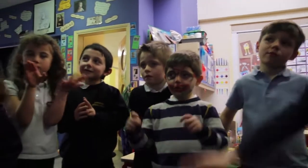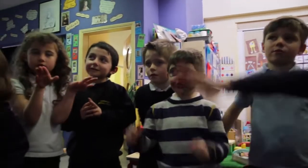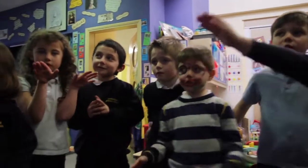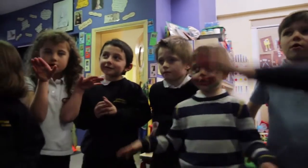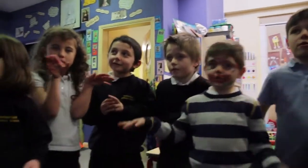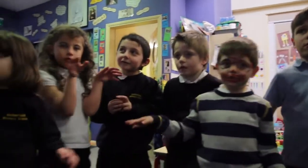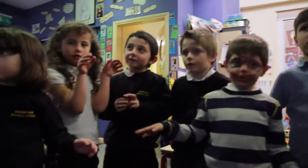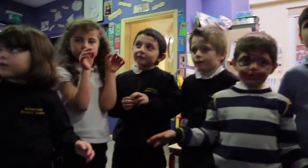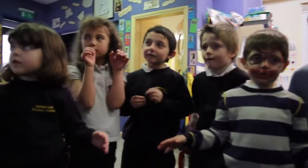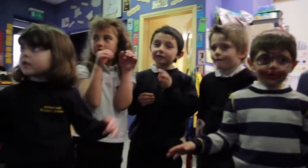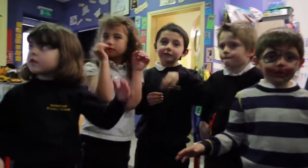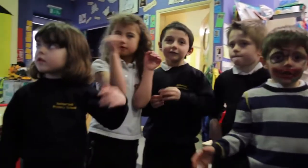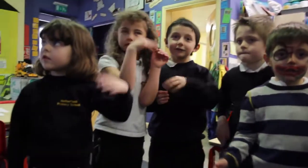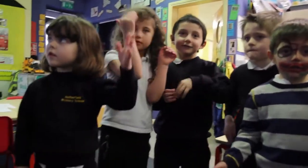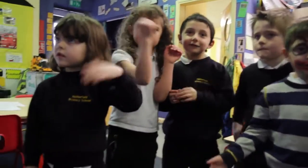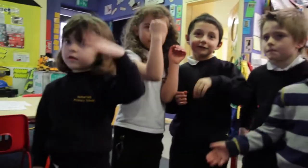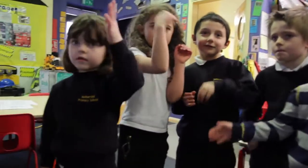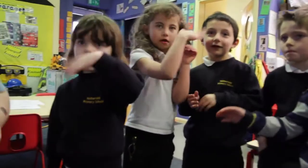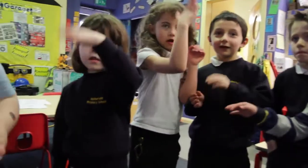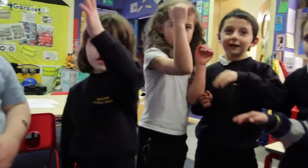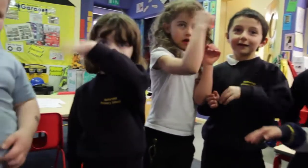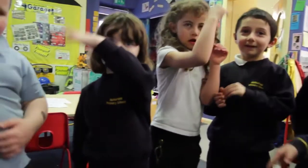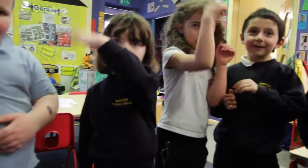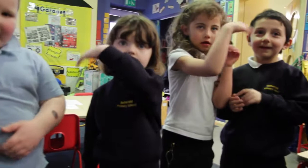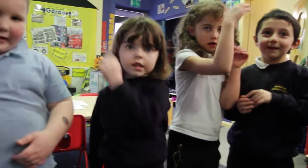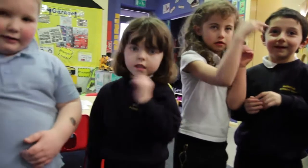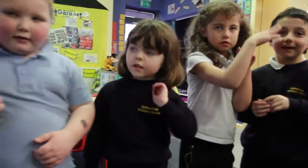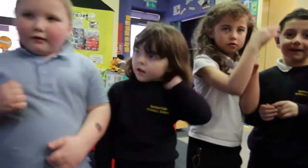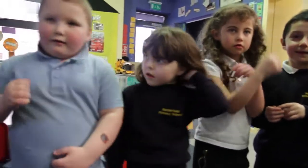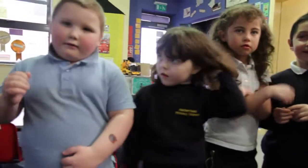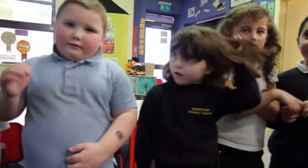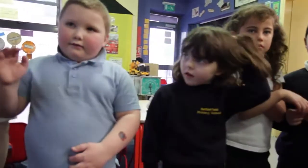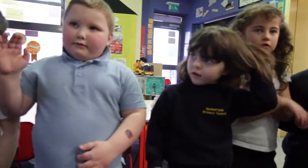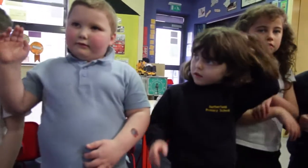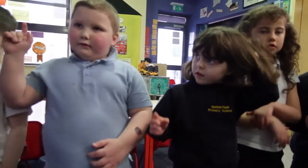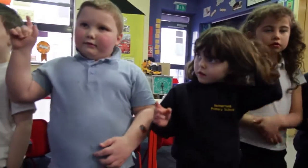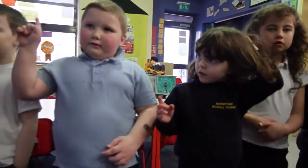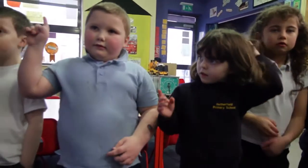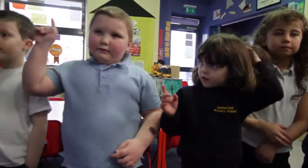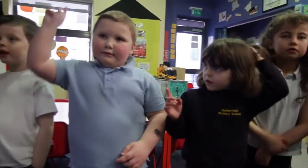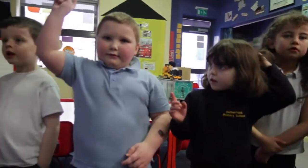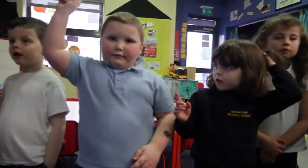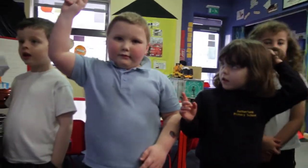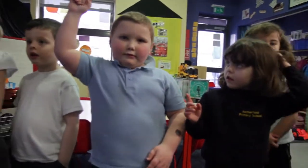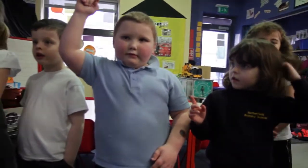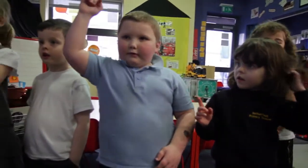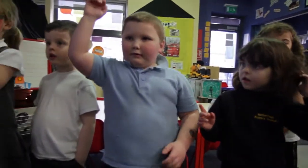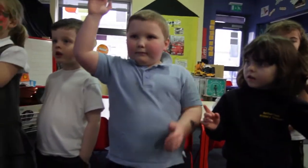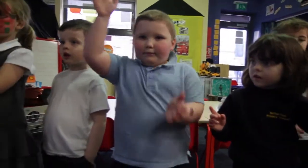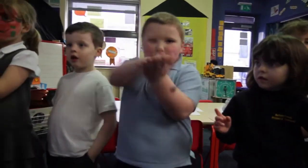saucer were driving through the galaxy one day. One went up and landed on